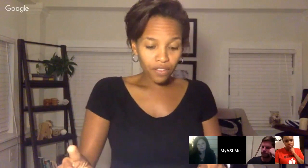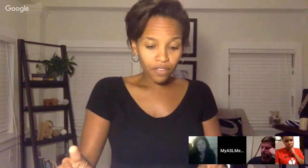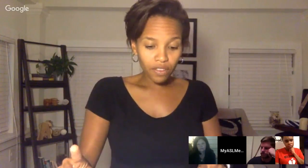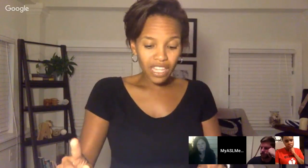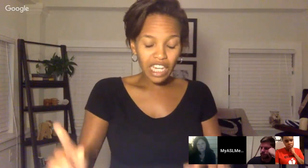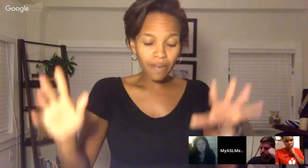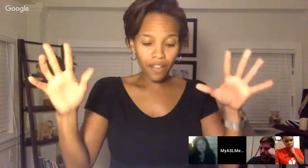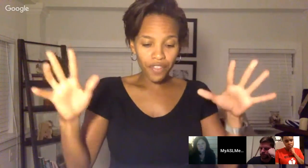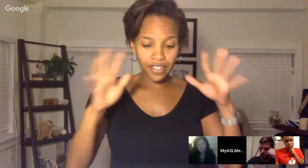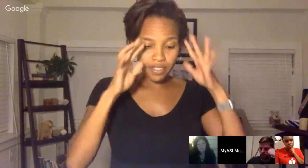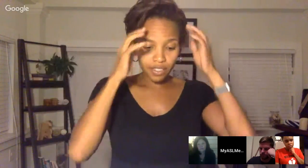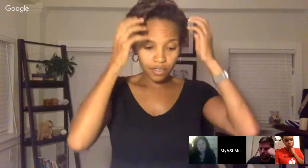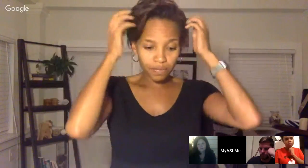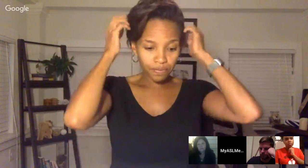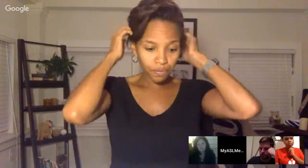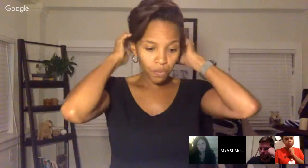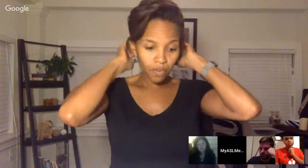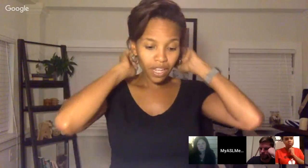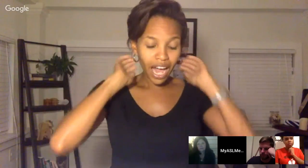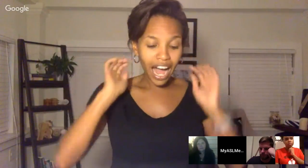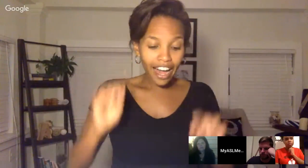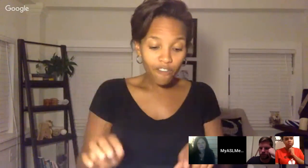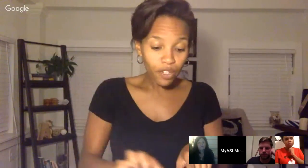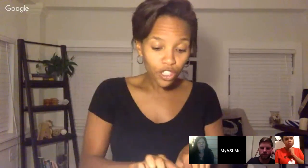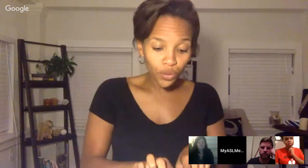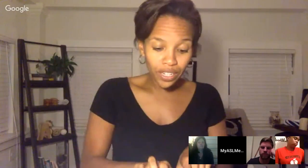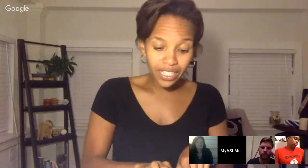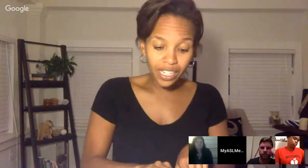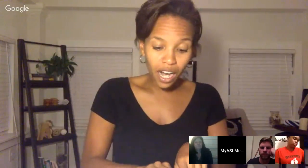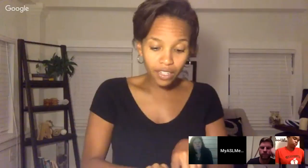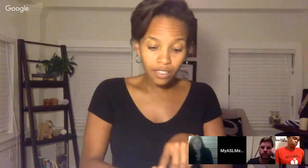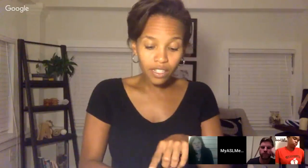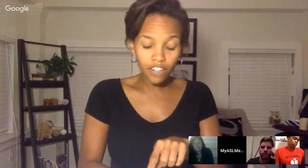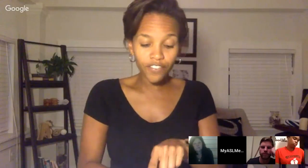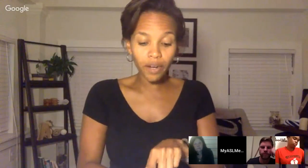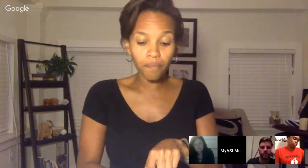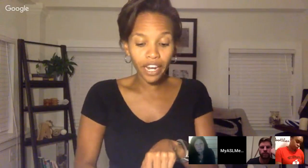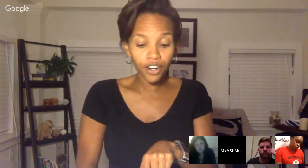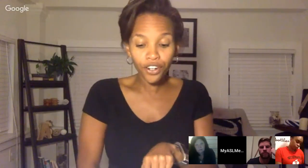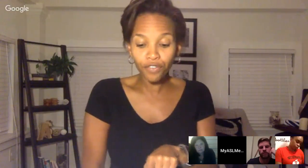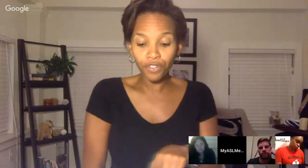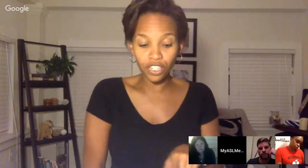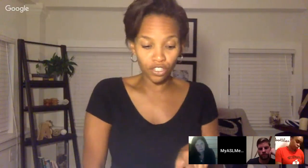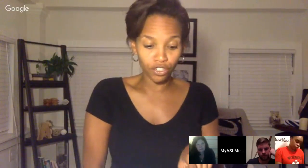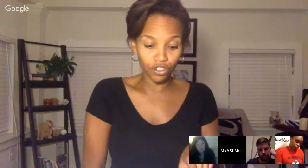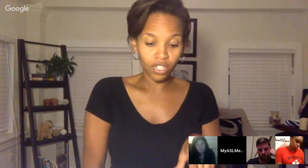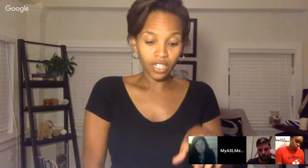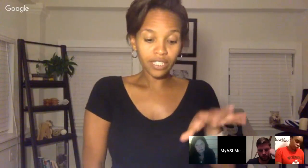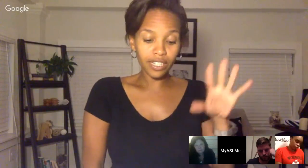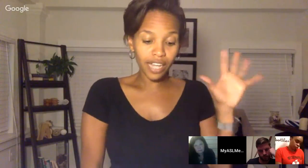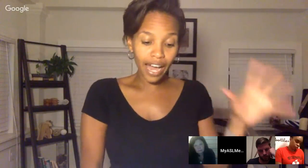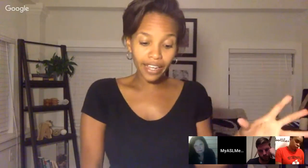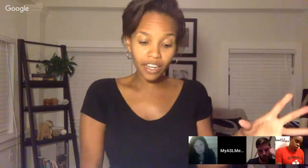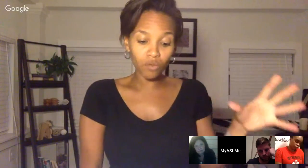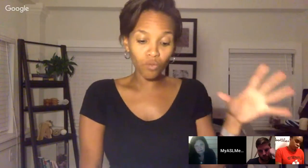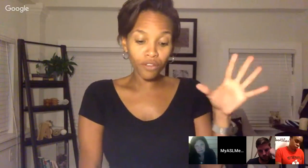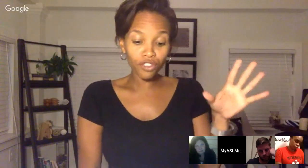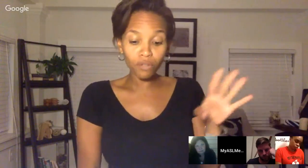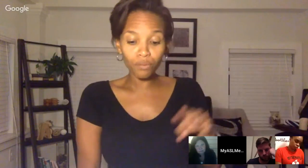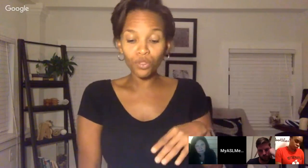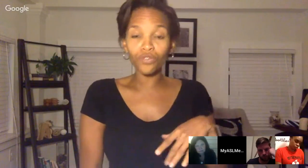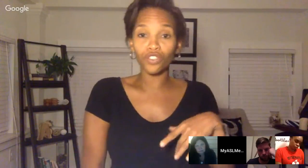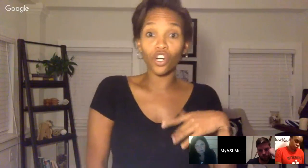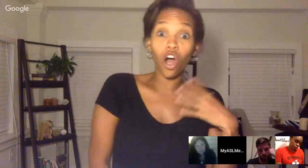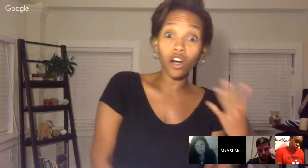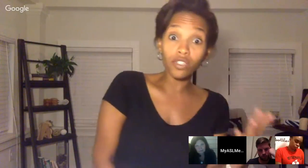about this. I've been doing tons of comparative research deciding on whether